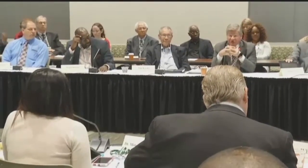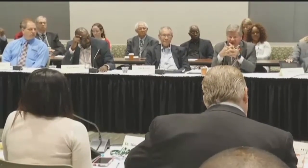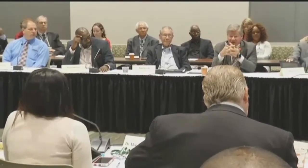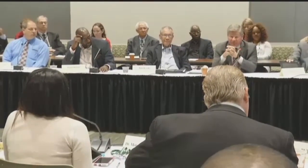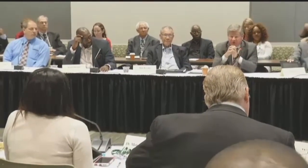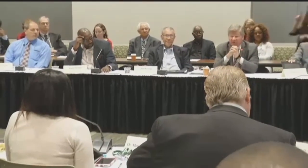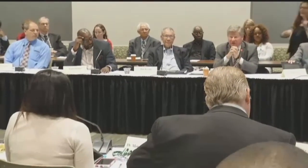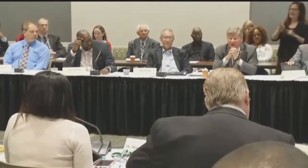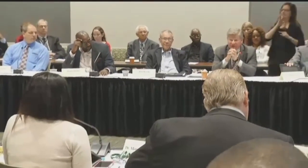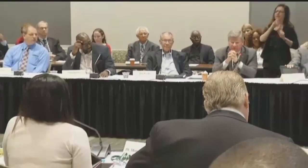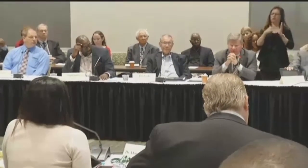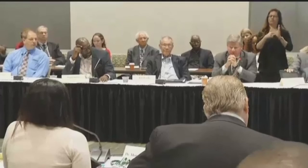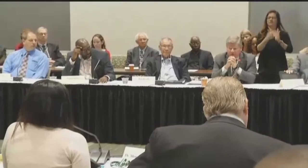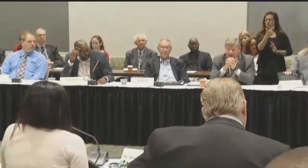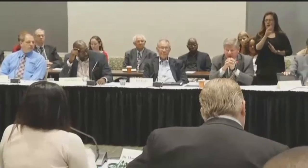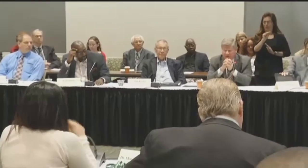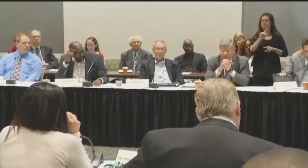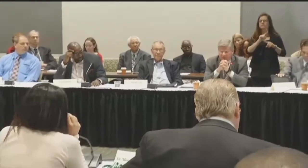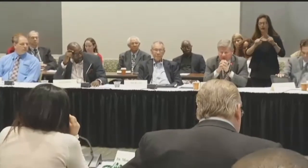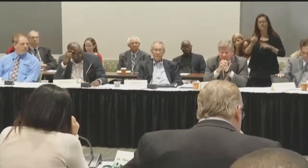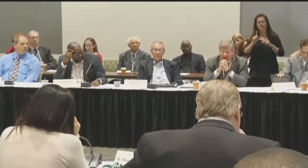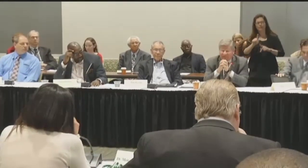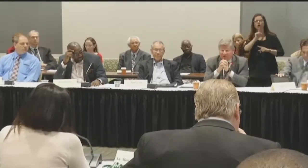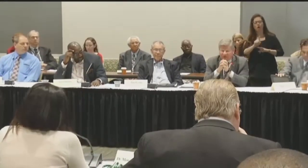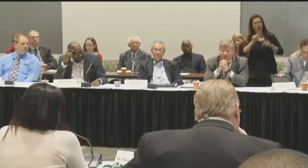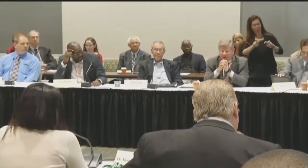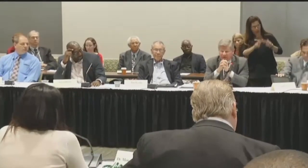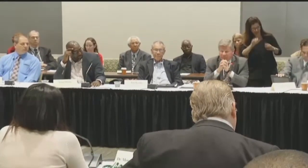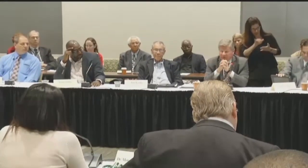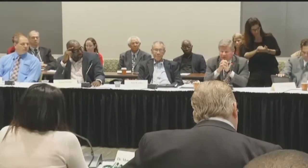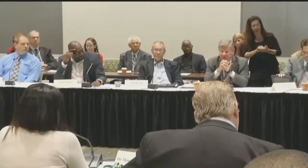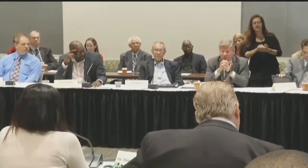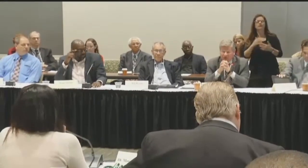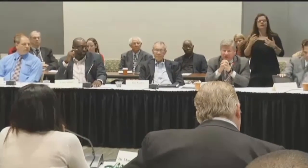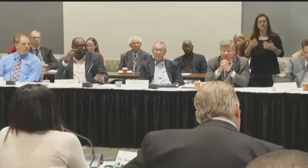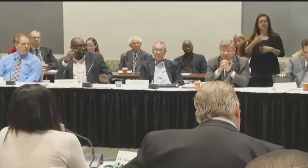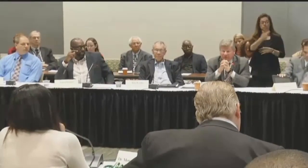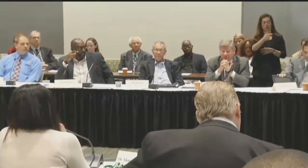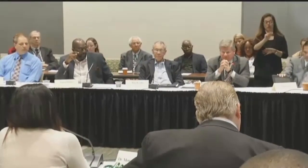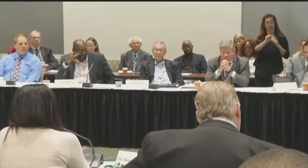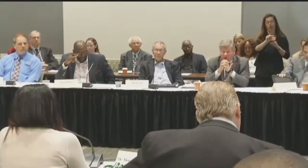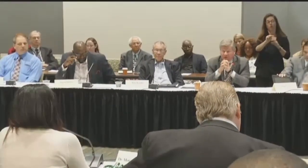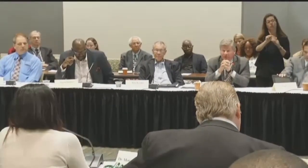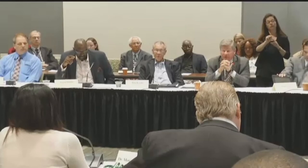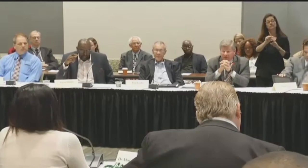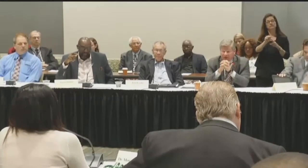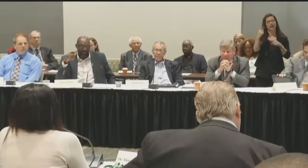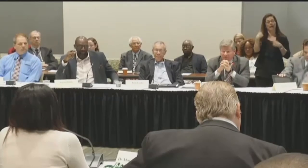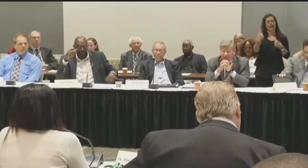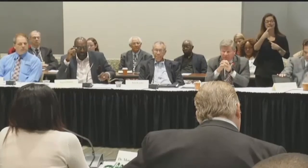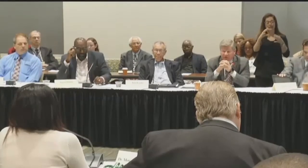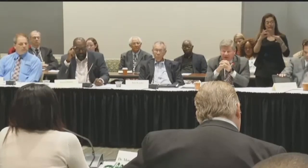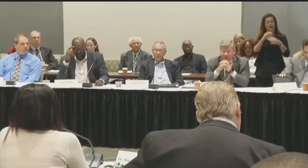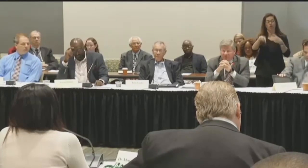has said privately that when they are confident in the quality of the water,